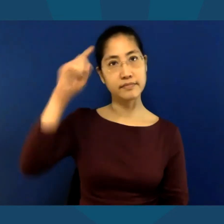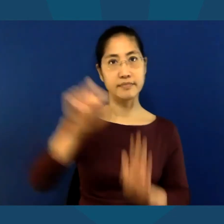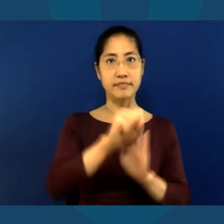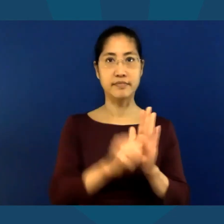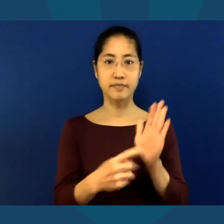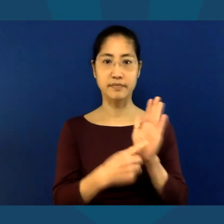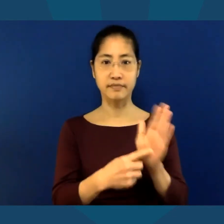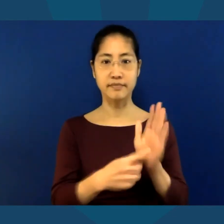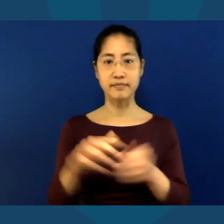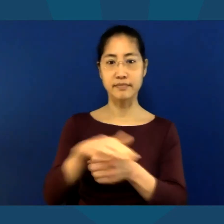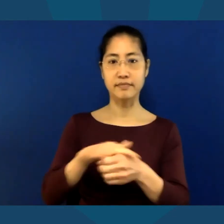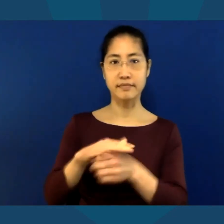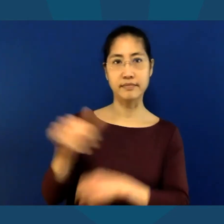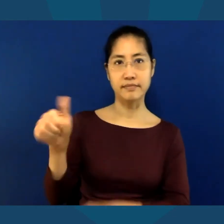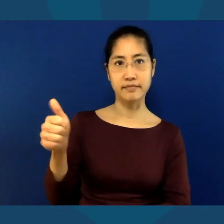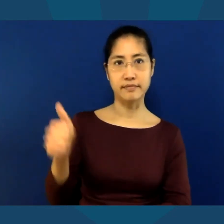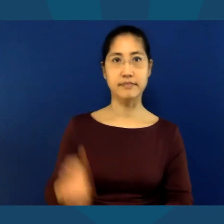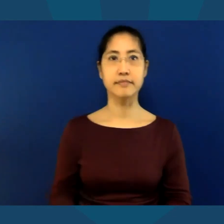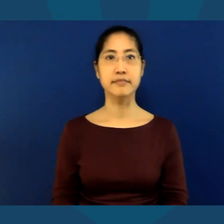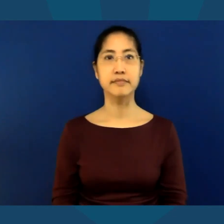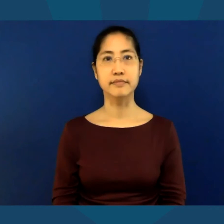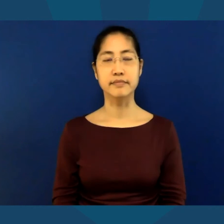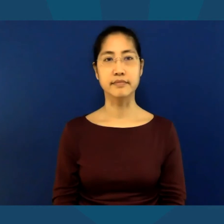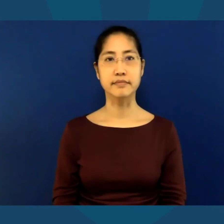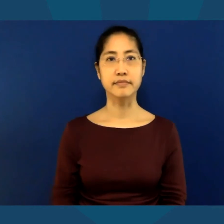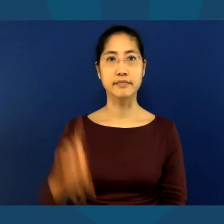Candidates for State Representative, District 10.